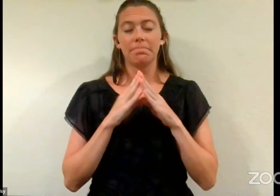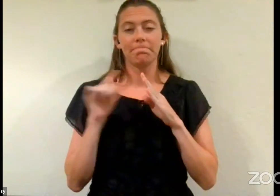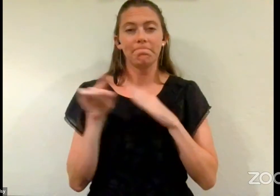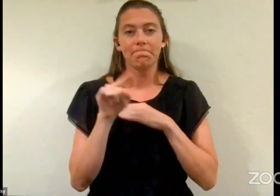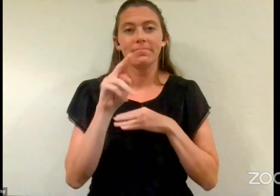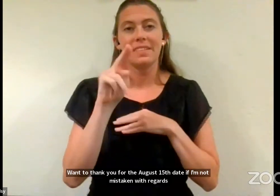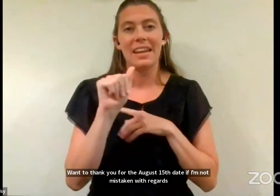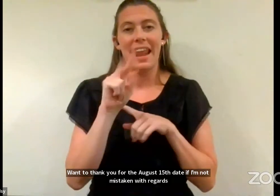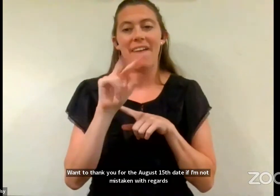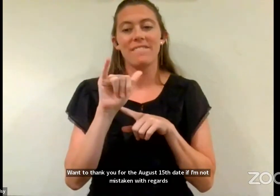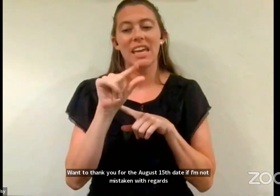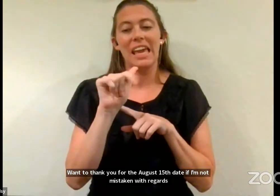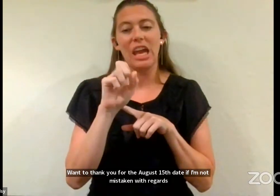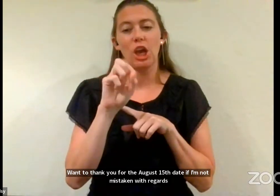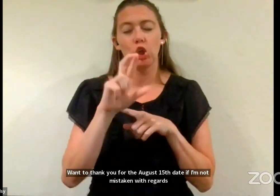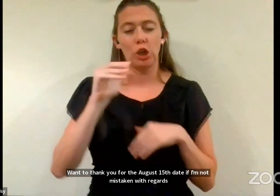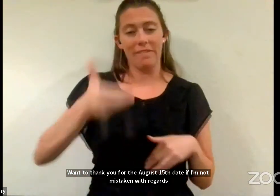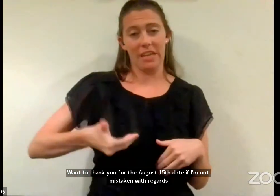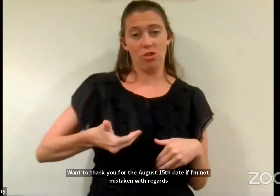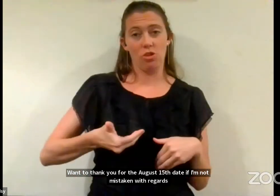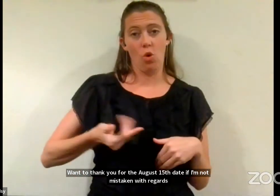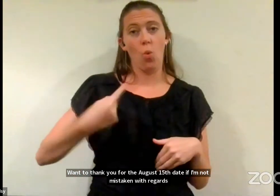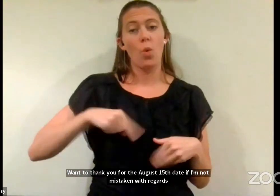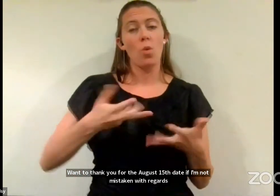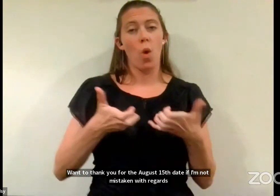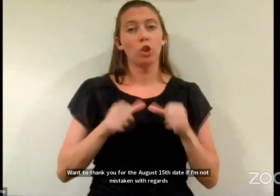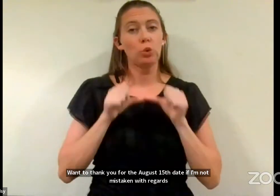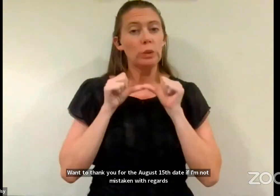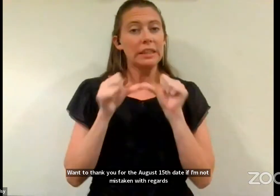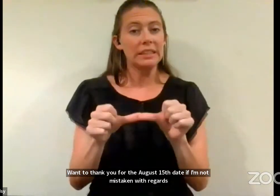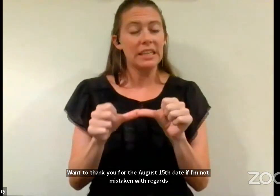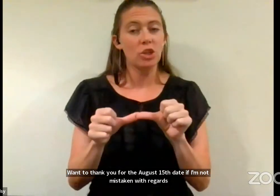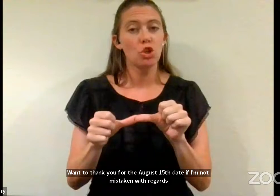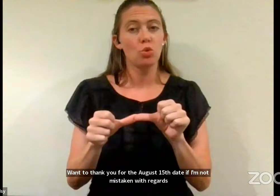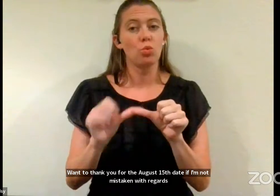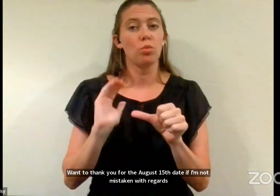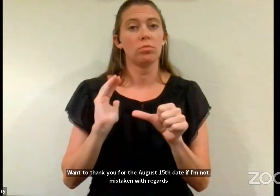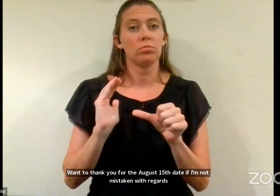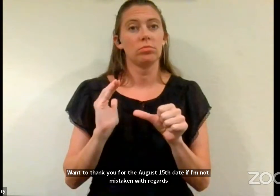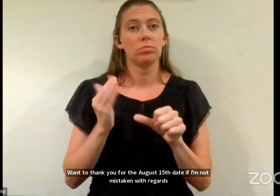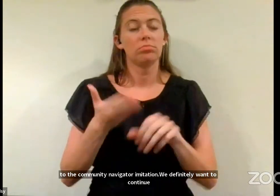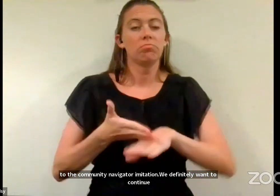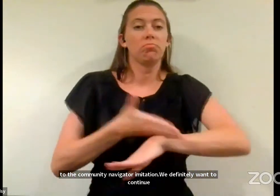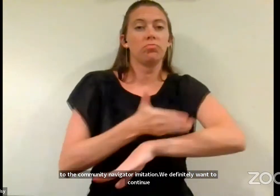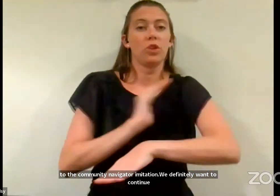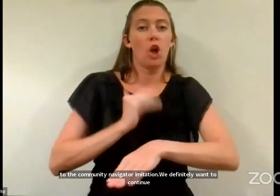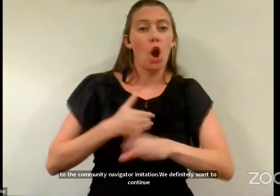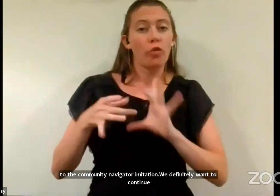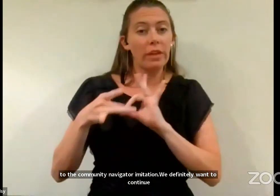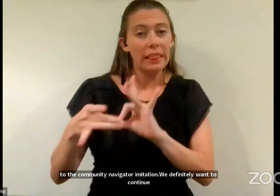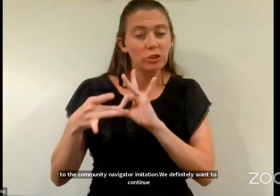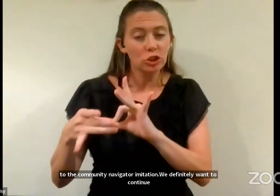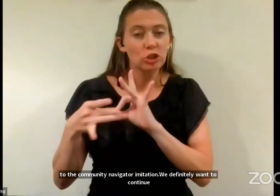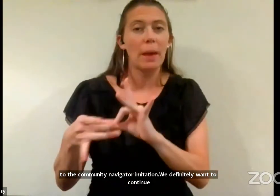to continue building relationship and then expand that relationship in terms of